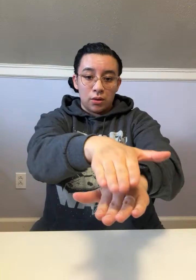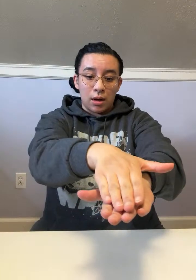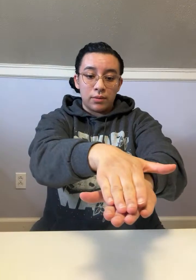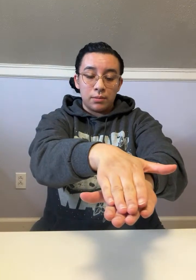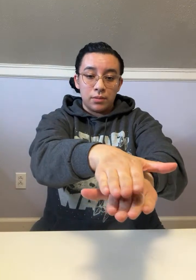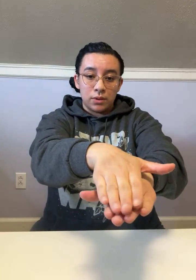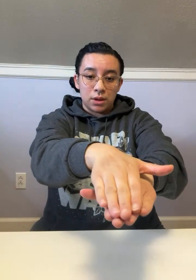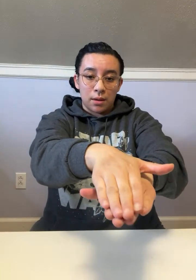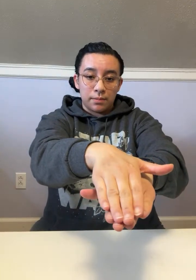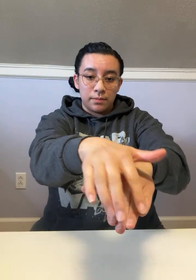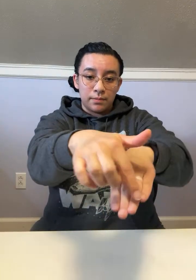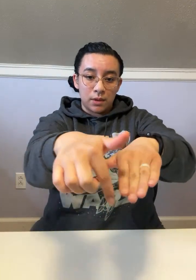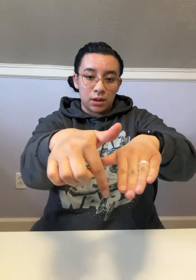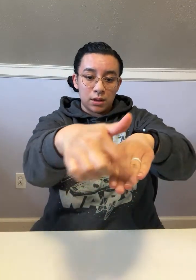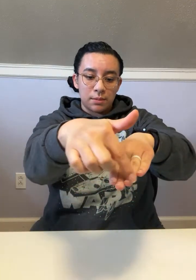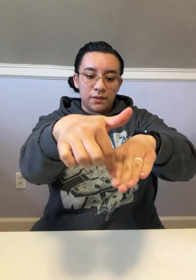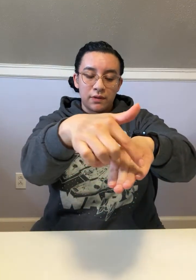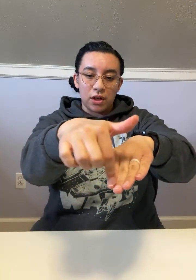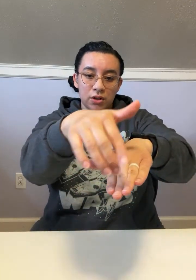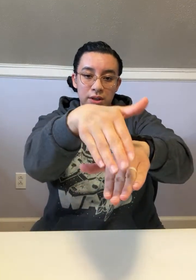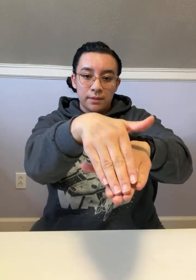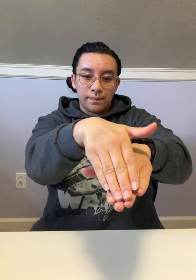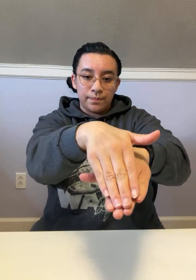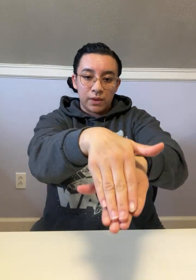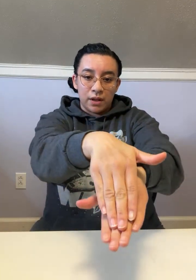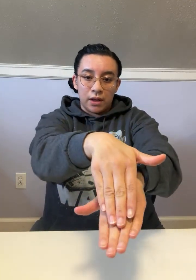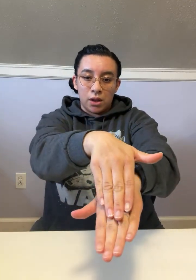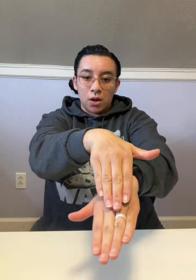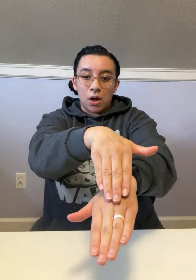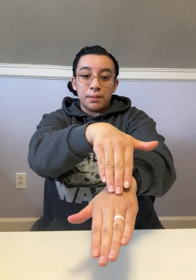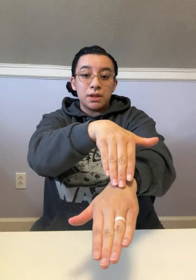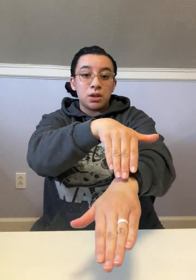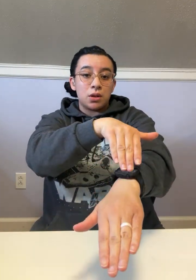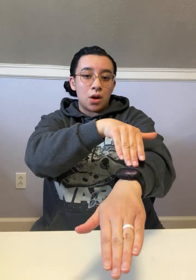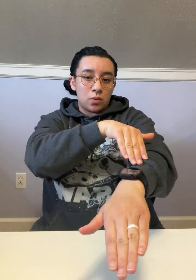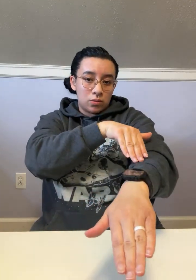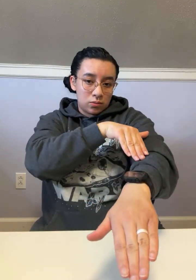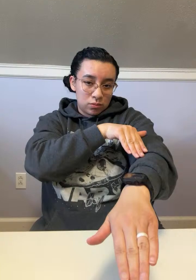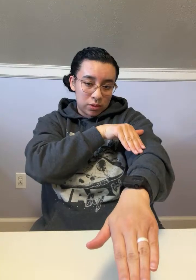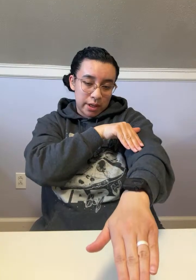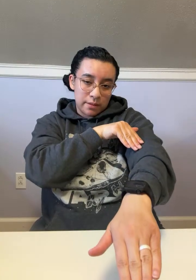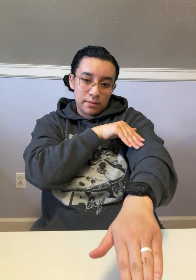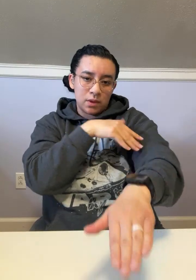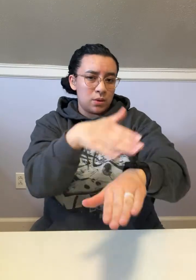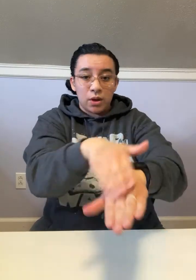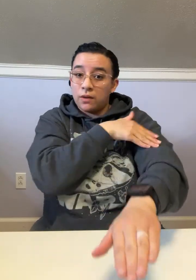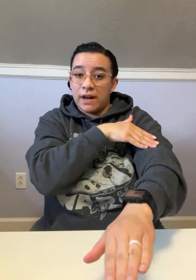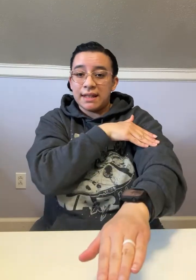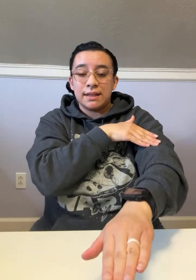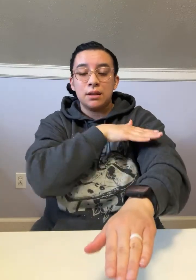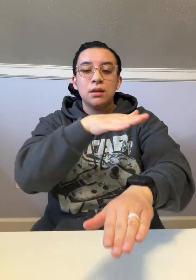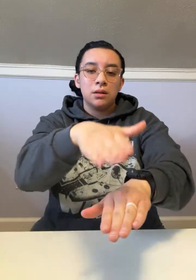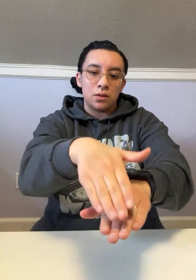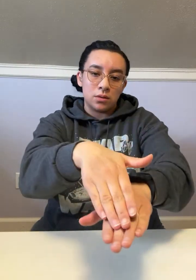grab from the tip of your fingers, and then you go up slow. Okay, you don't want to go fast, go